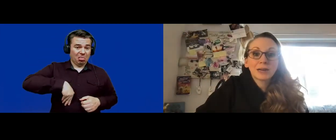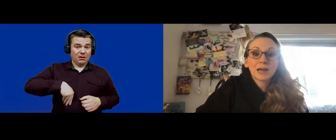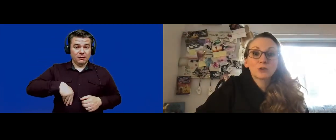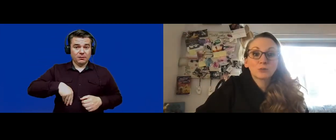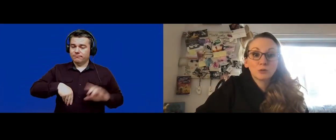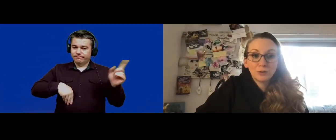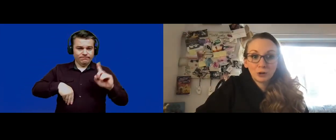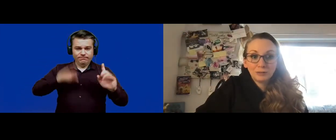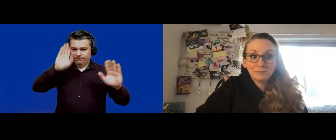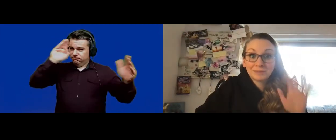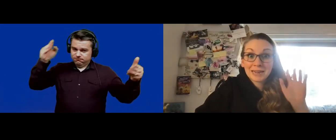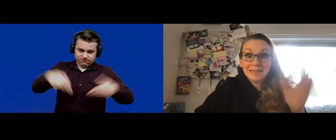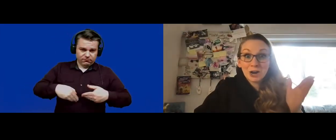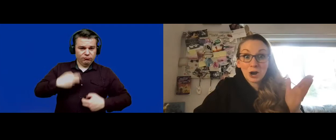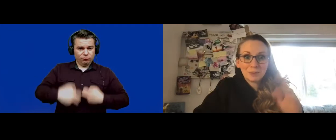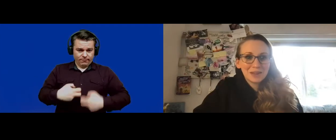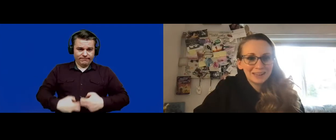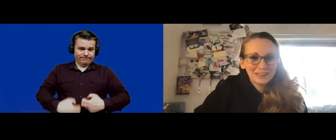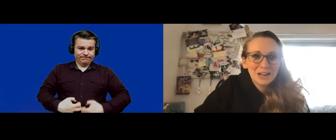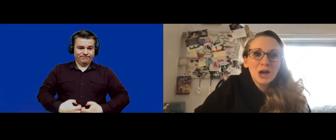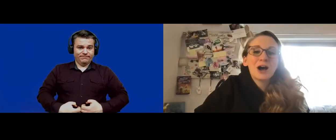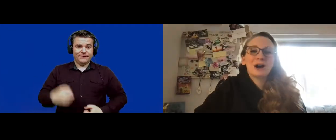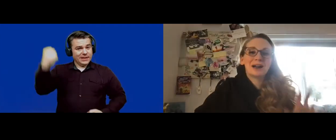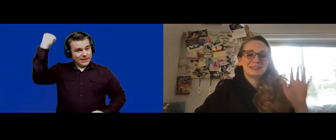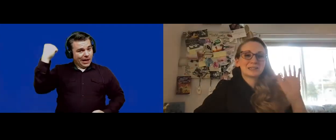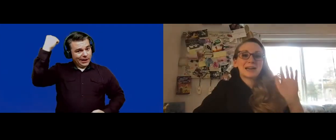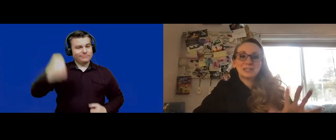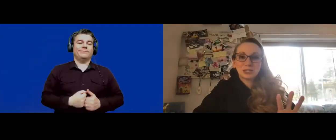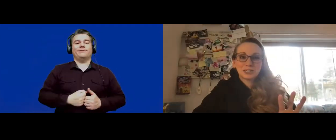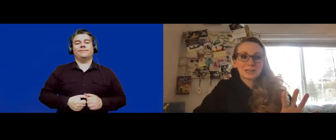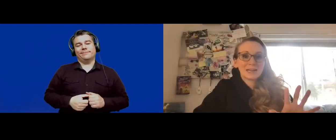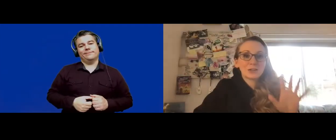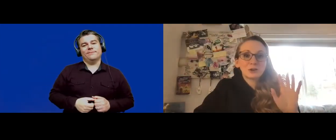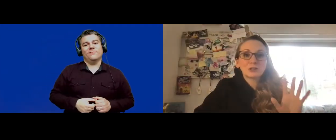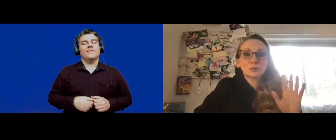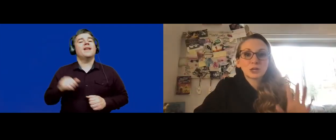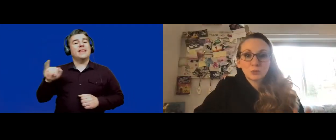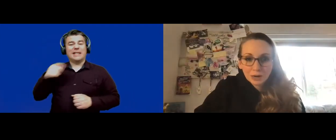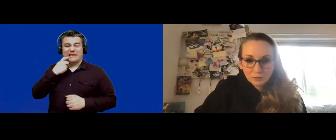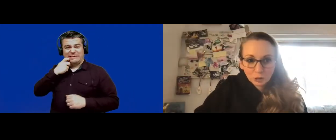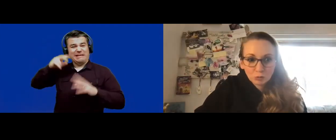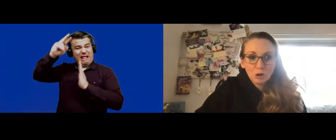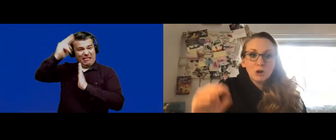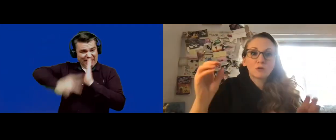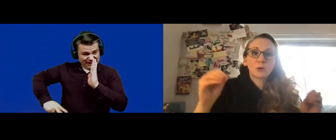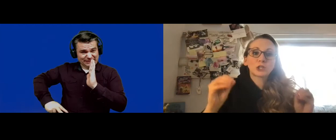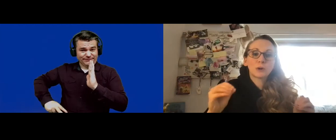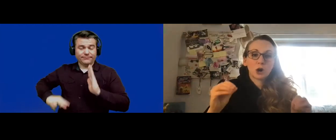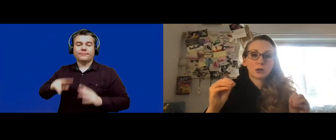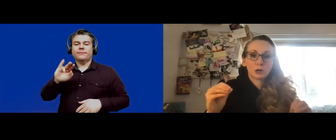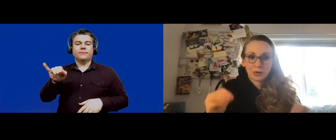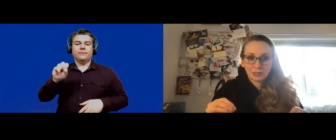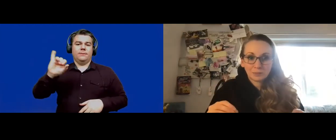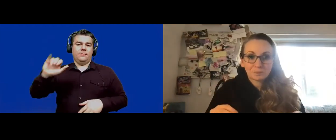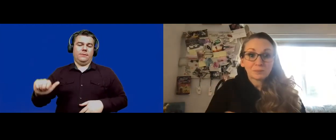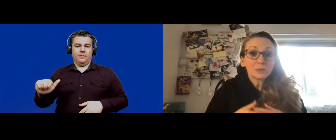now getting at the root of it all. Yeehaw. All right, that is Jessica, and I thought this was a great visual for what's going